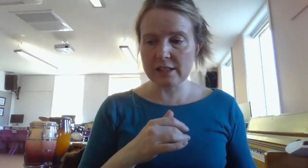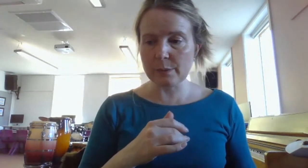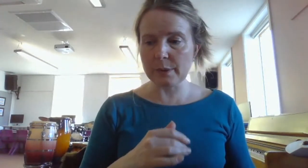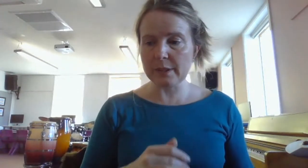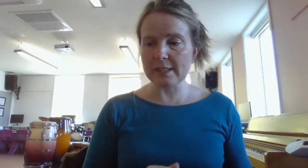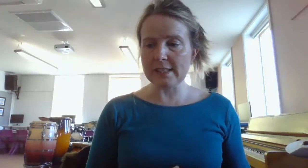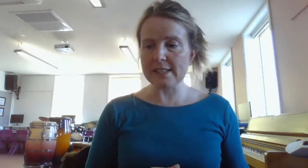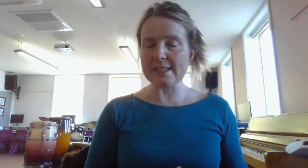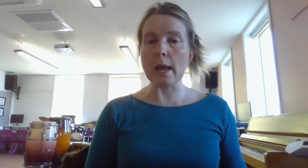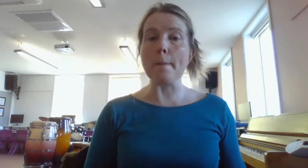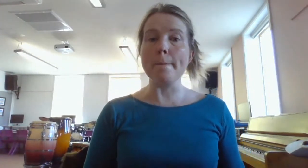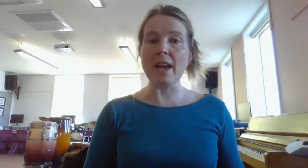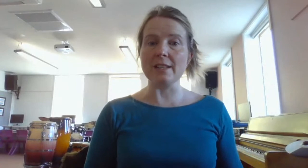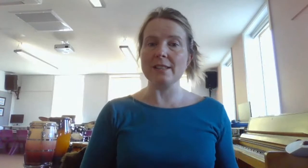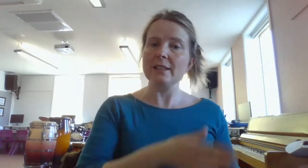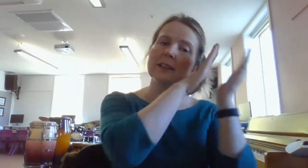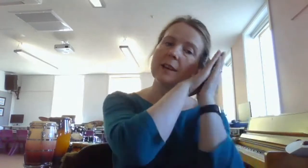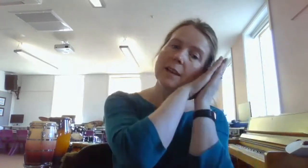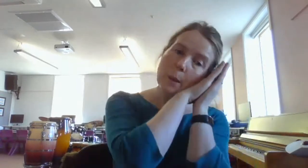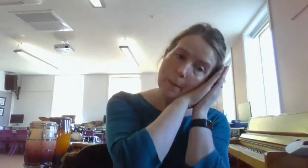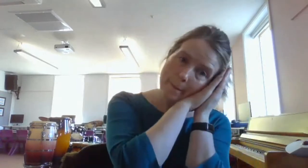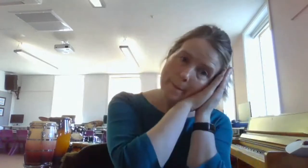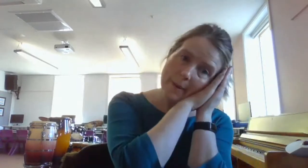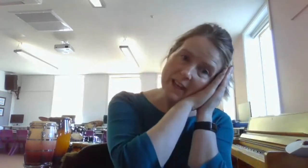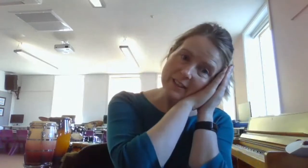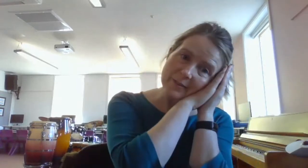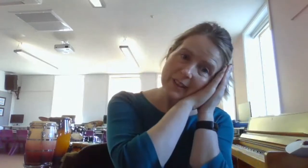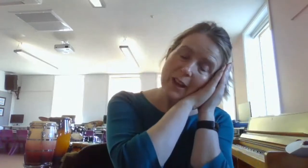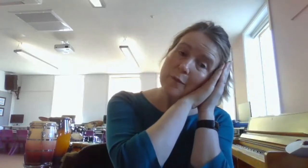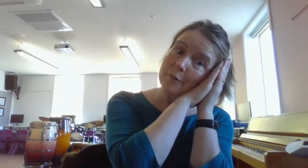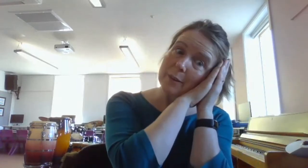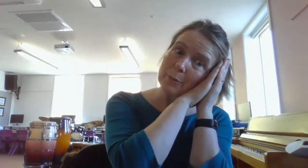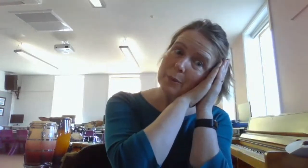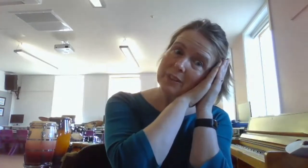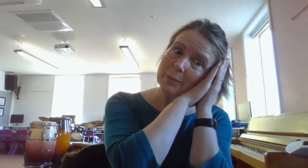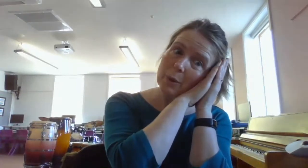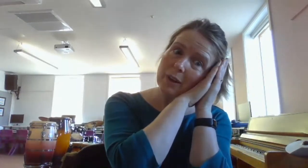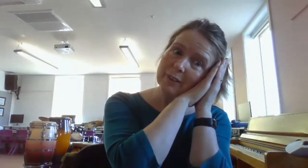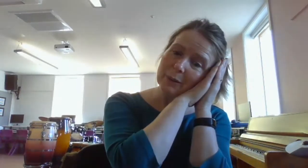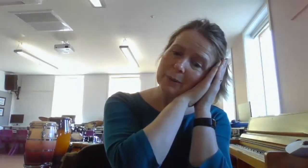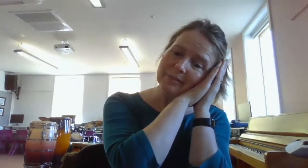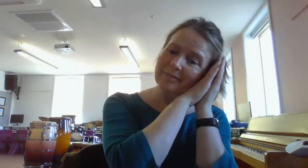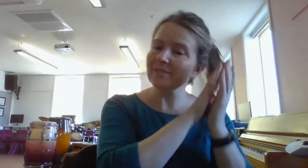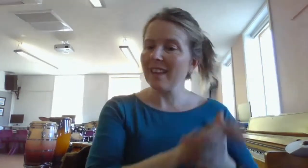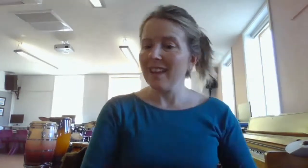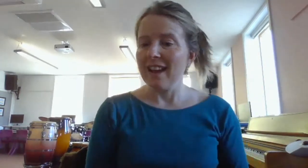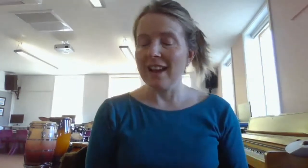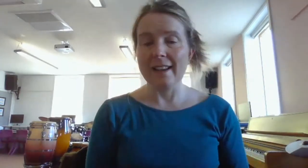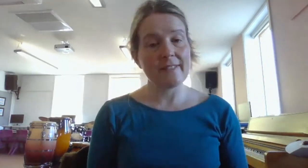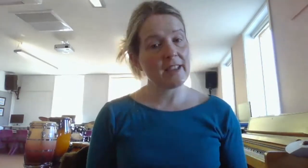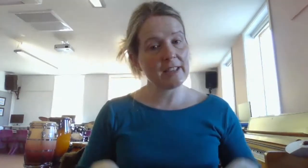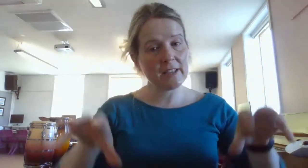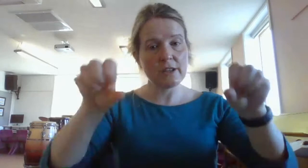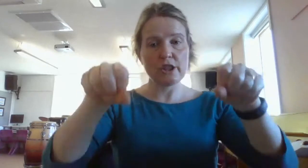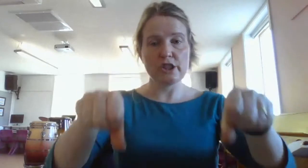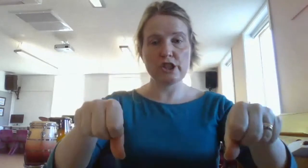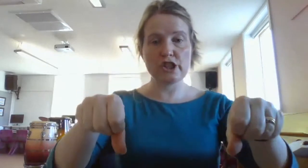Next word is bed. Bed. Very important to keep your eyes open. And then